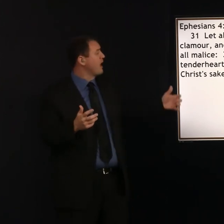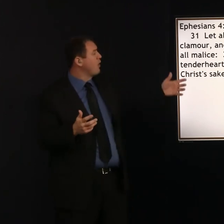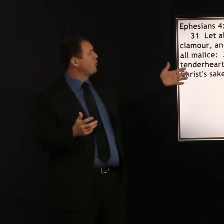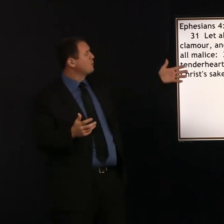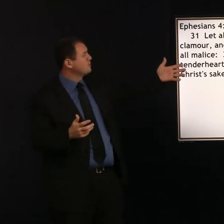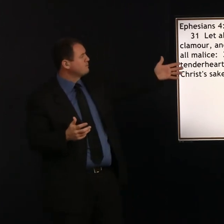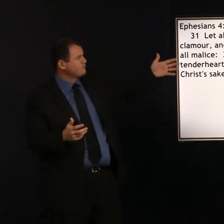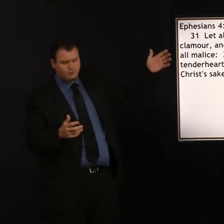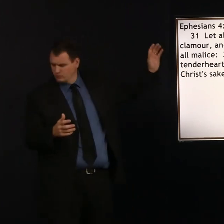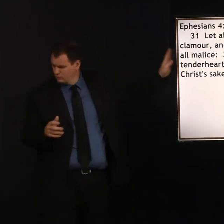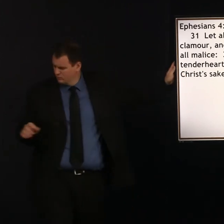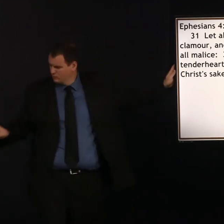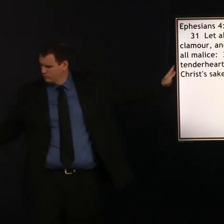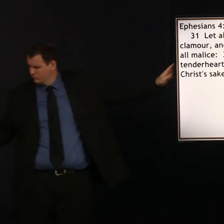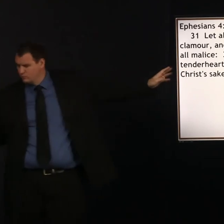Now can you forgive someone?